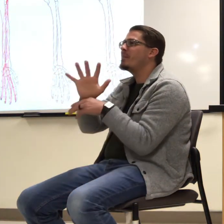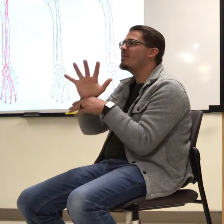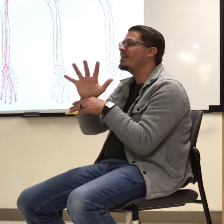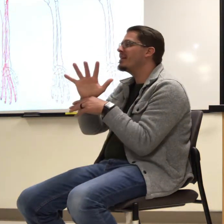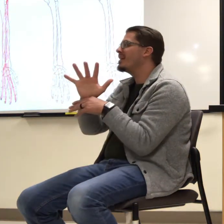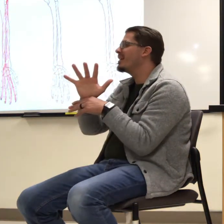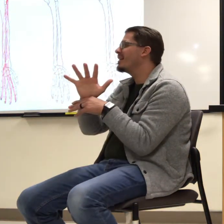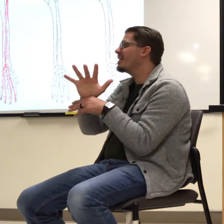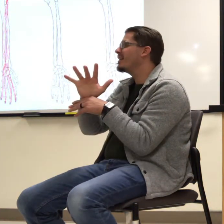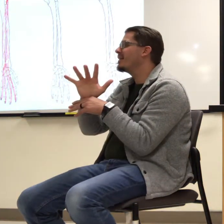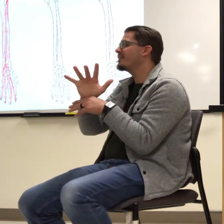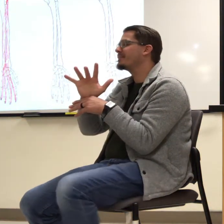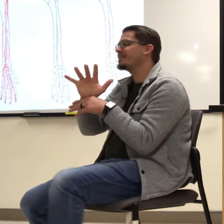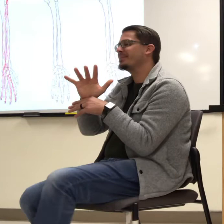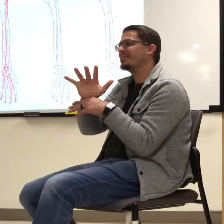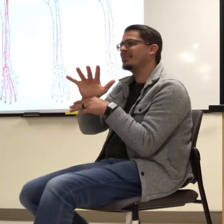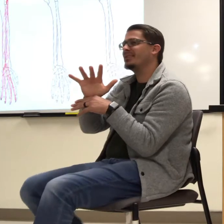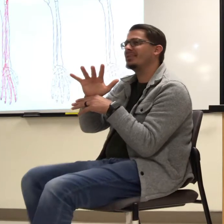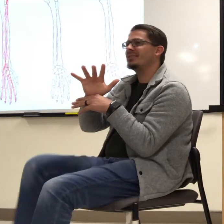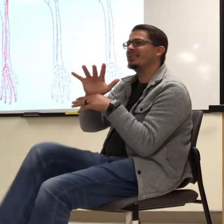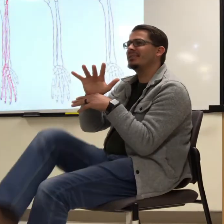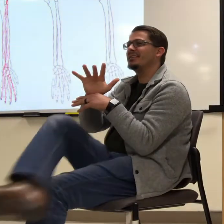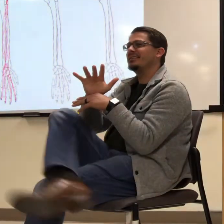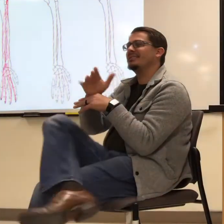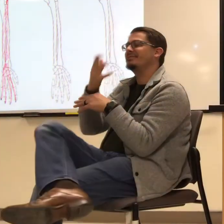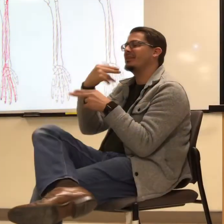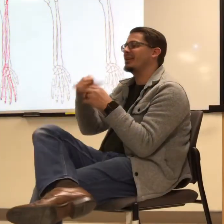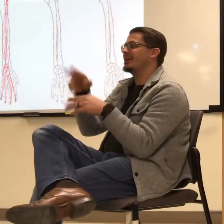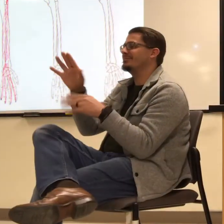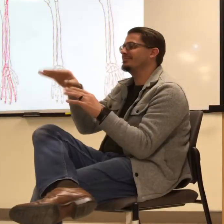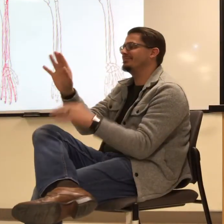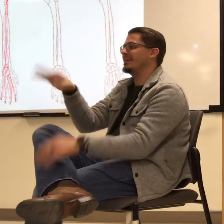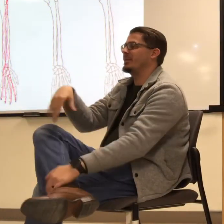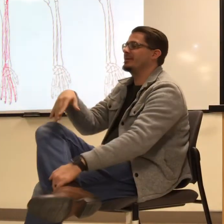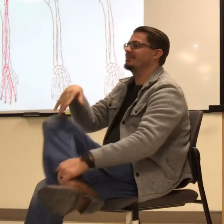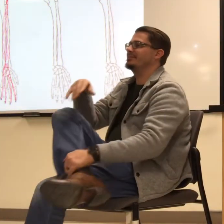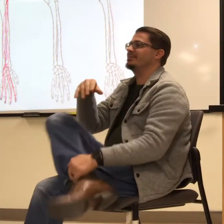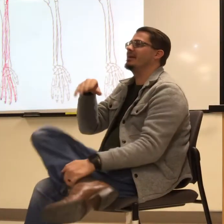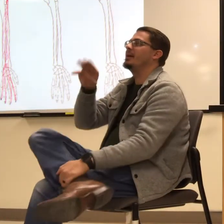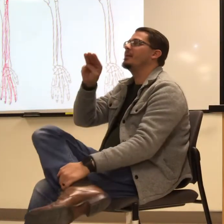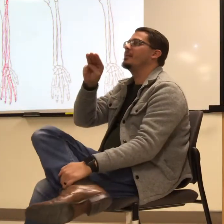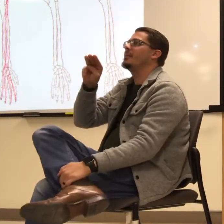And inserts distal phalanx of digit 5.